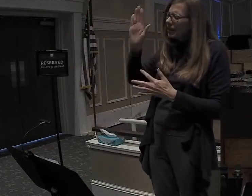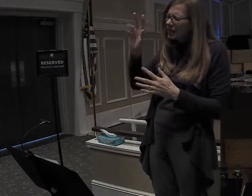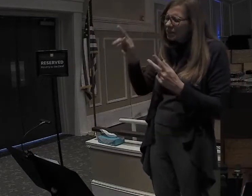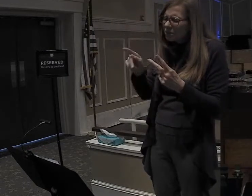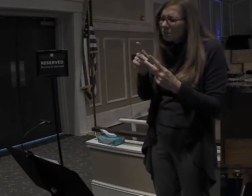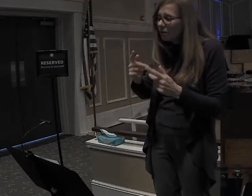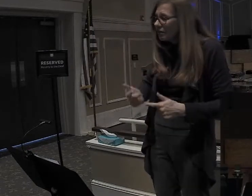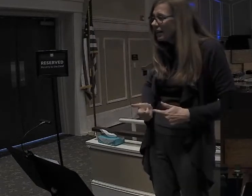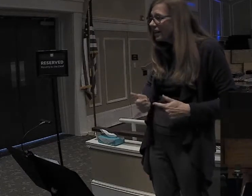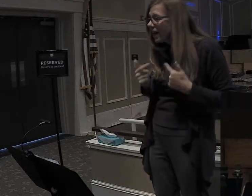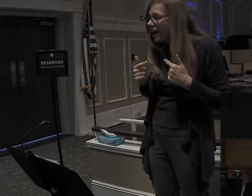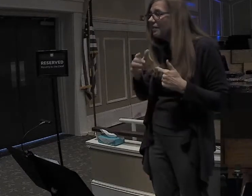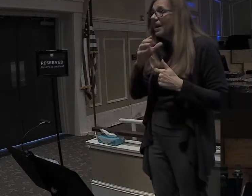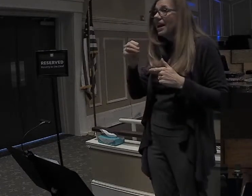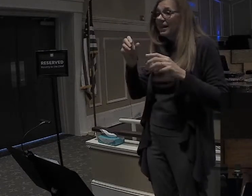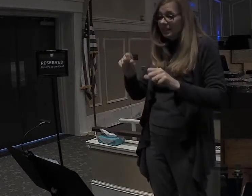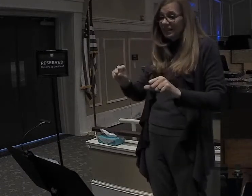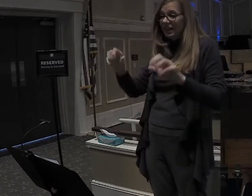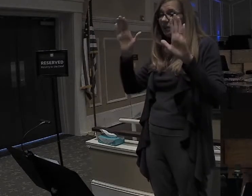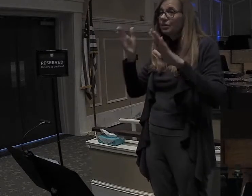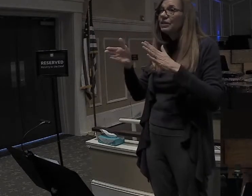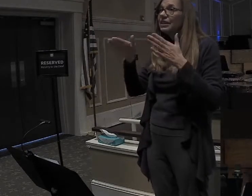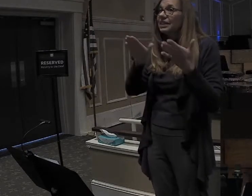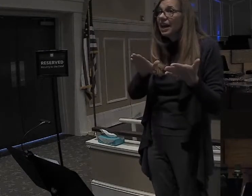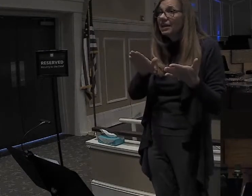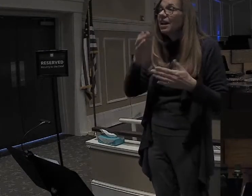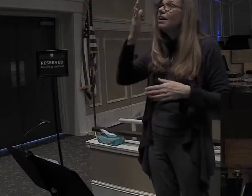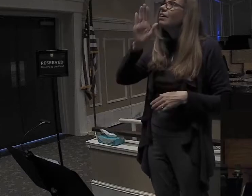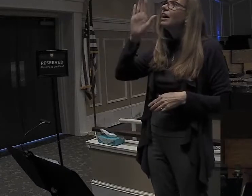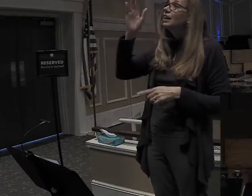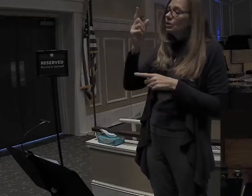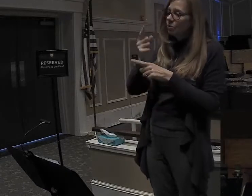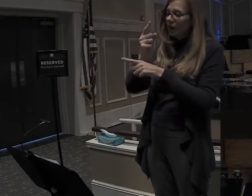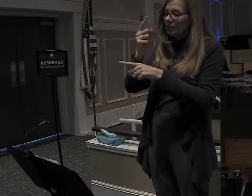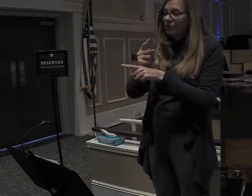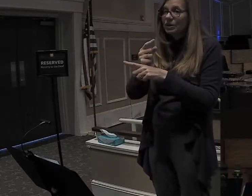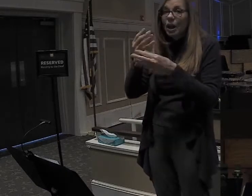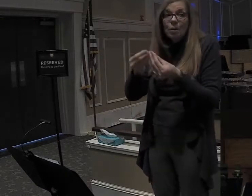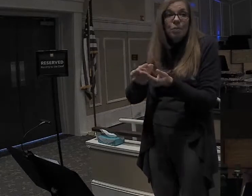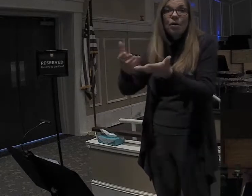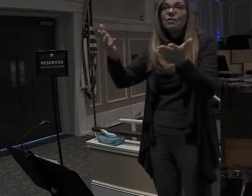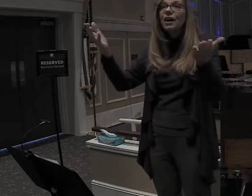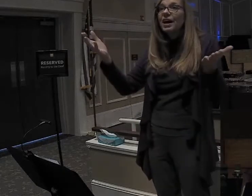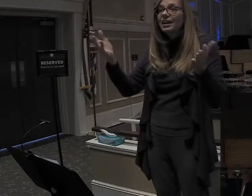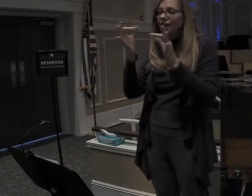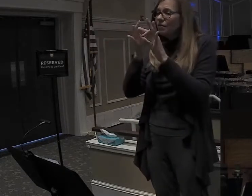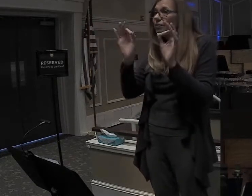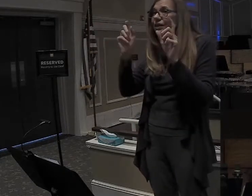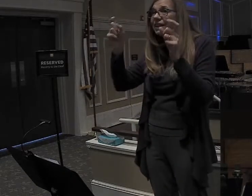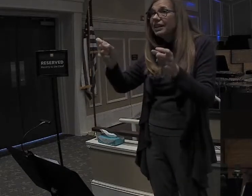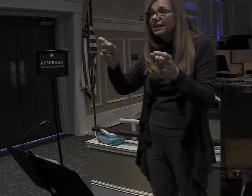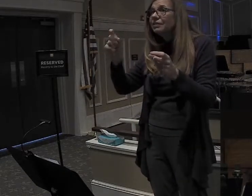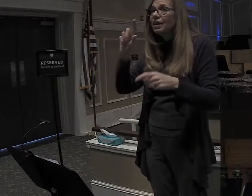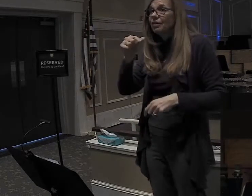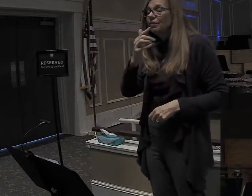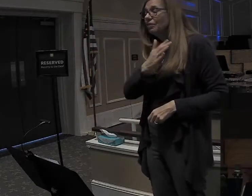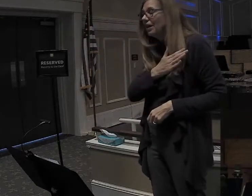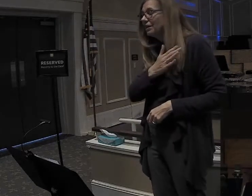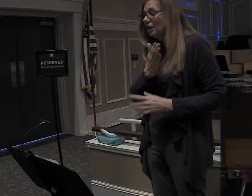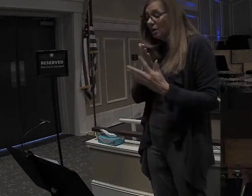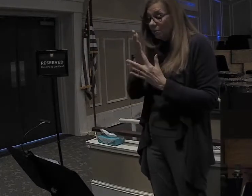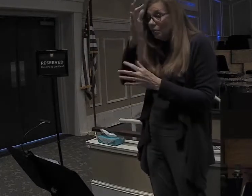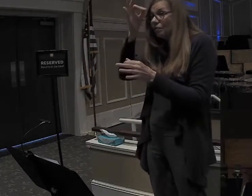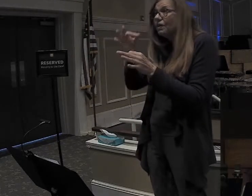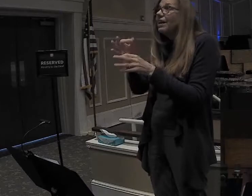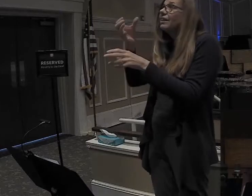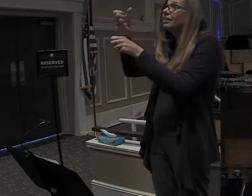life and sacrificial death, the righteousness of God was provided as a free gift of grace through